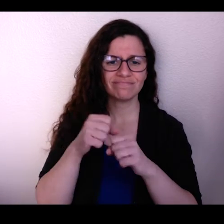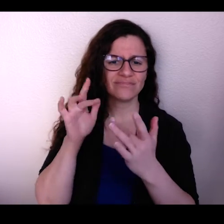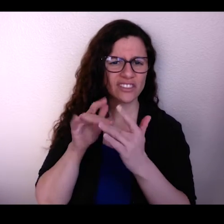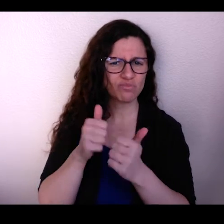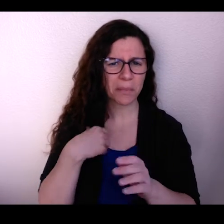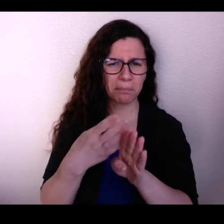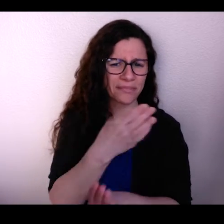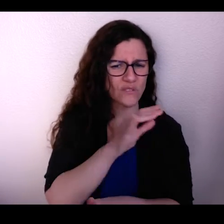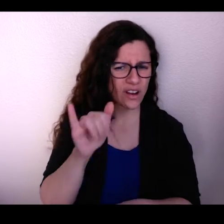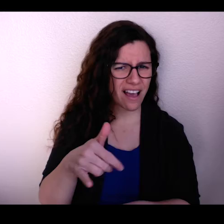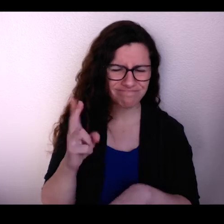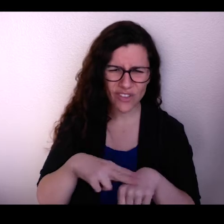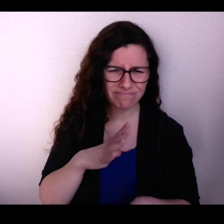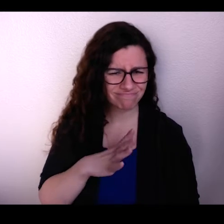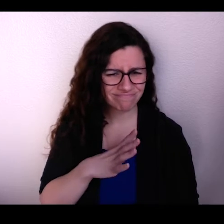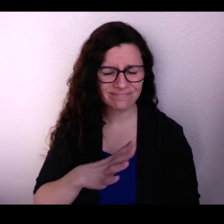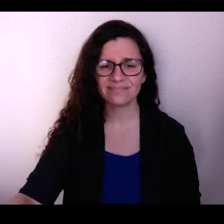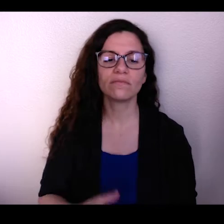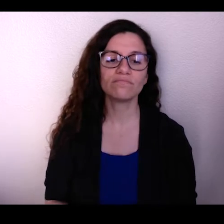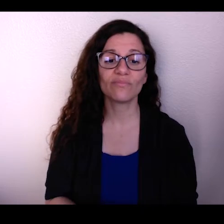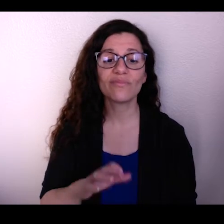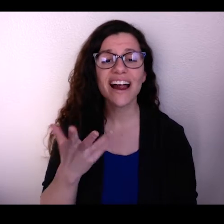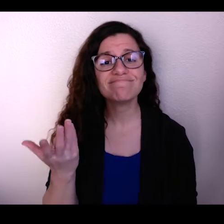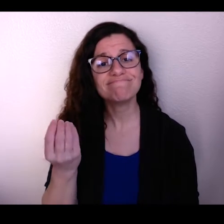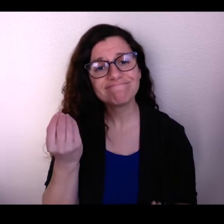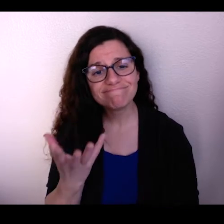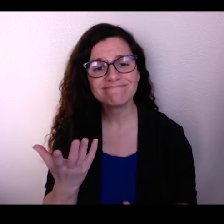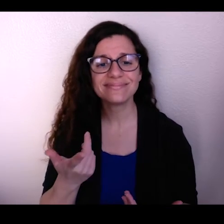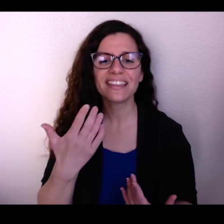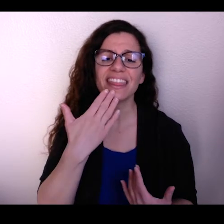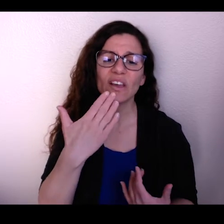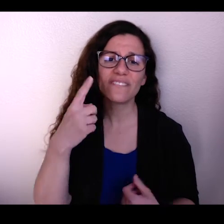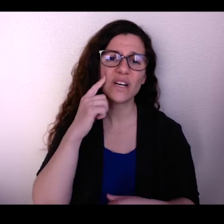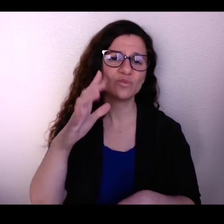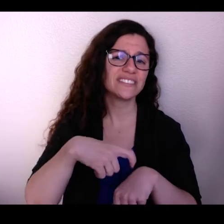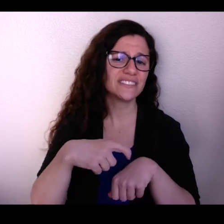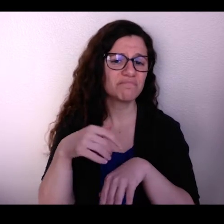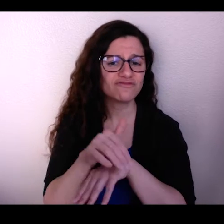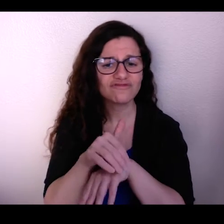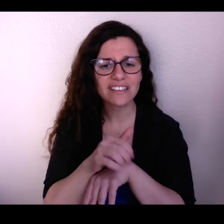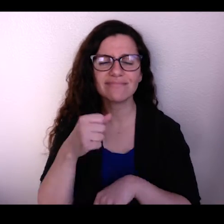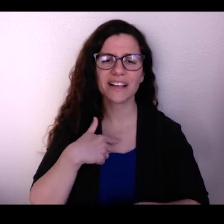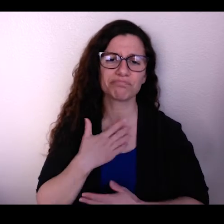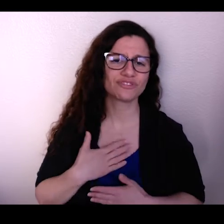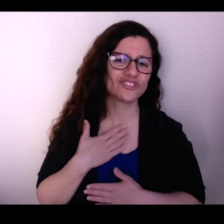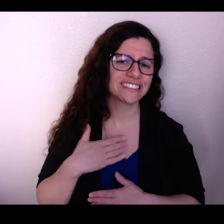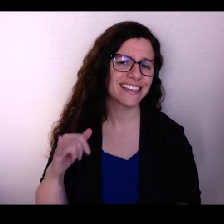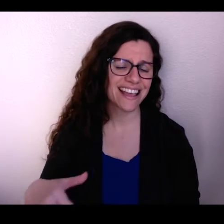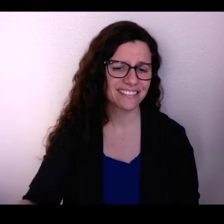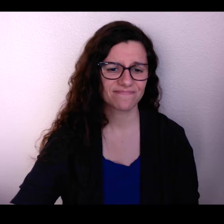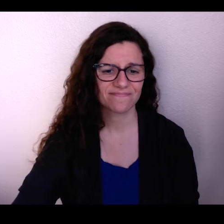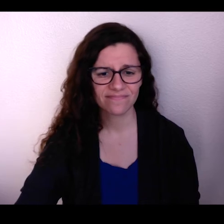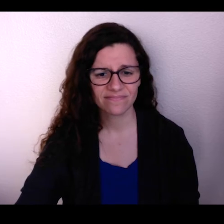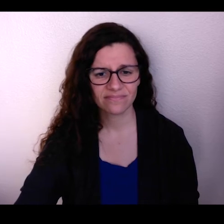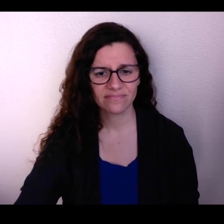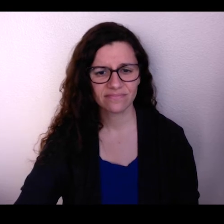me before that. Yeah, of course. Well, listen, thanks for all your time tonight. Yes, I appreciate